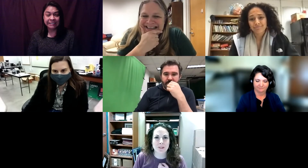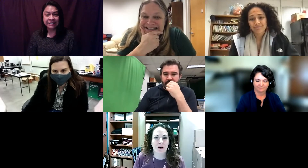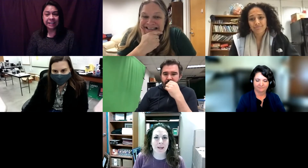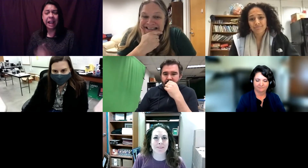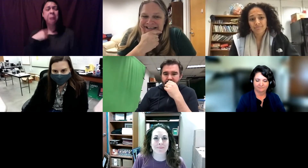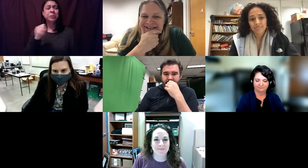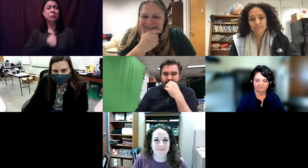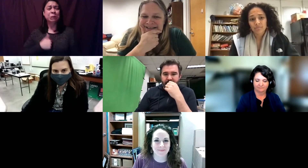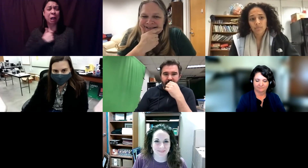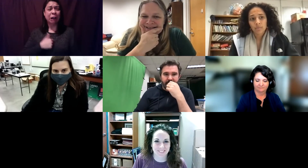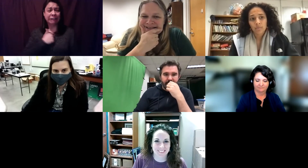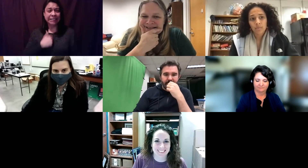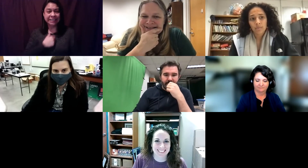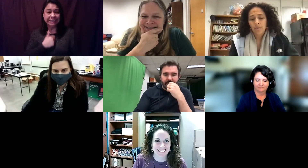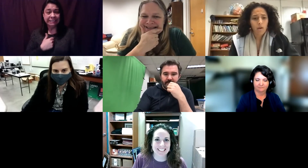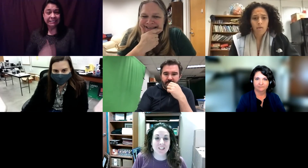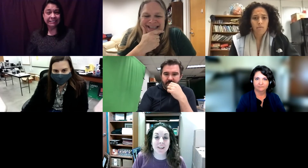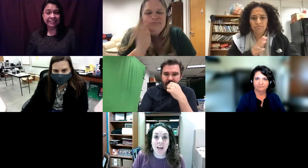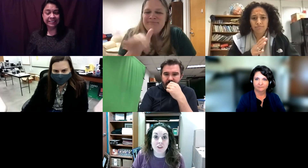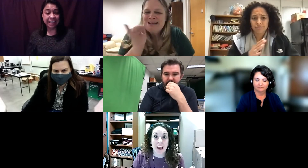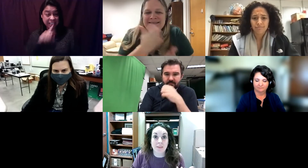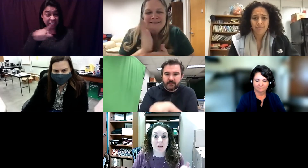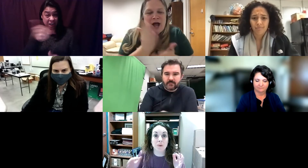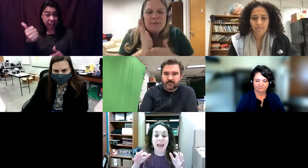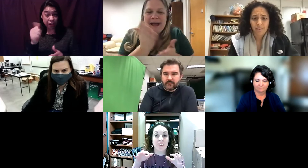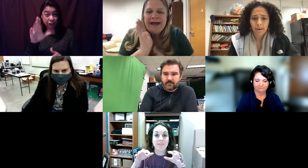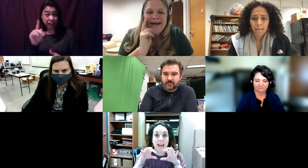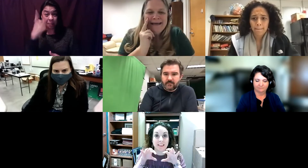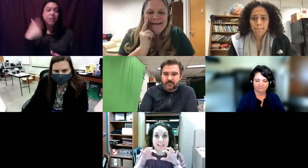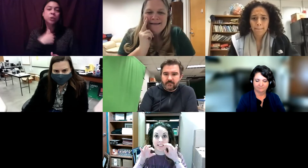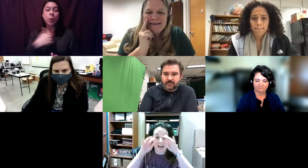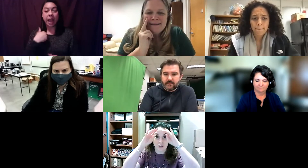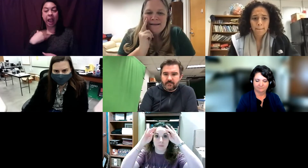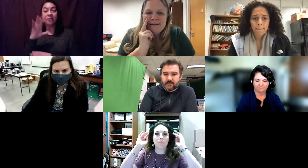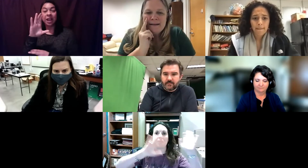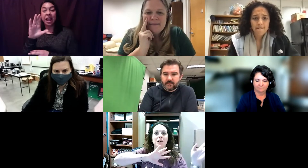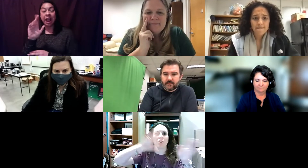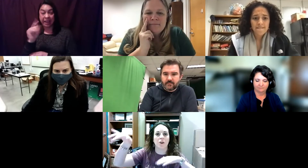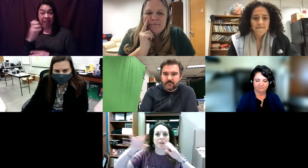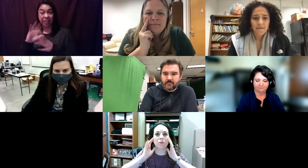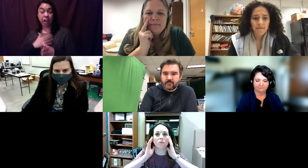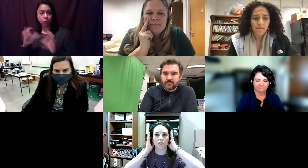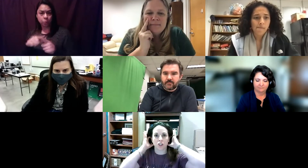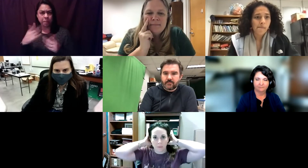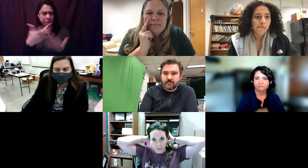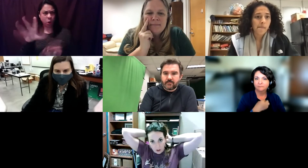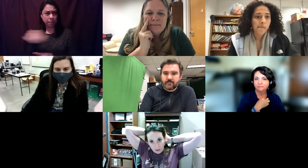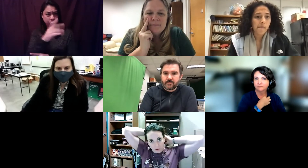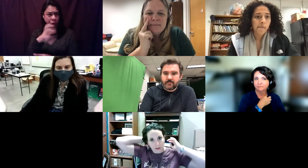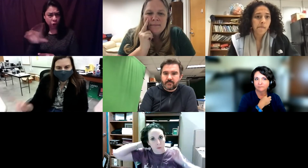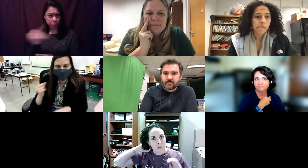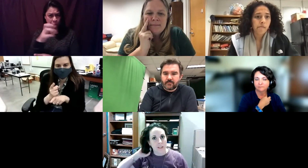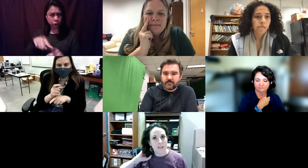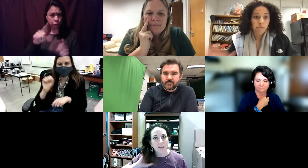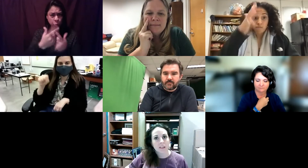so sorry. Is there another cat? Because we have a Kathy that's in our group, but maybe y'all already moved her. Did y'all move her over